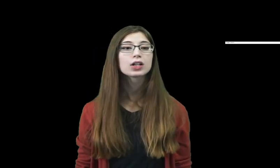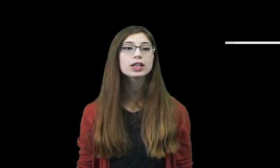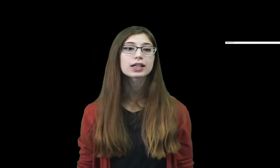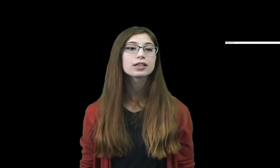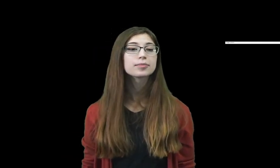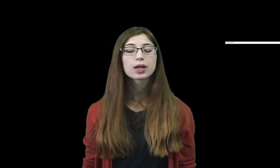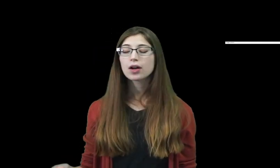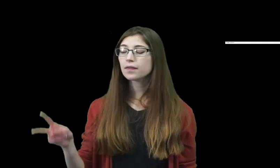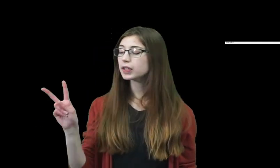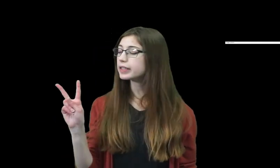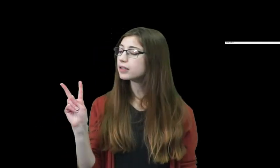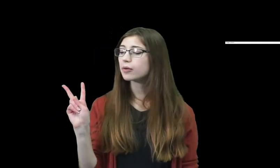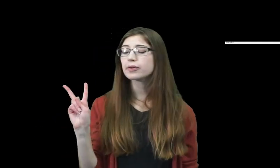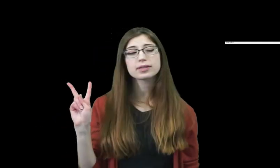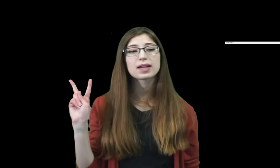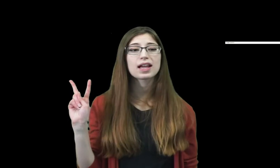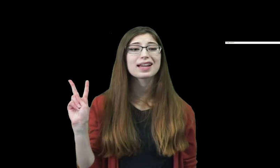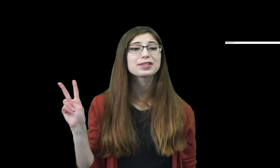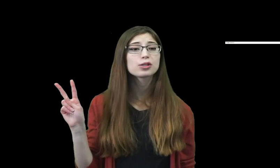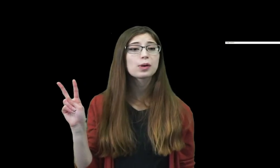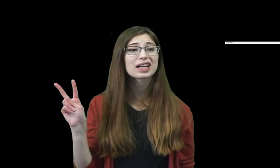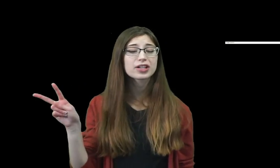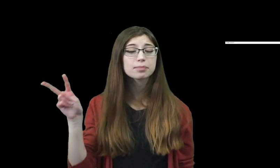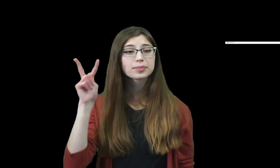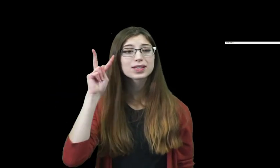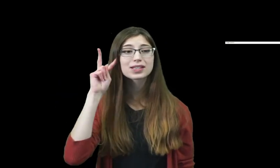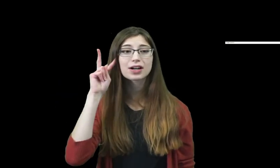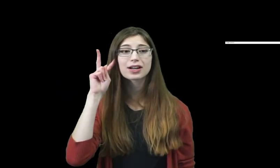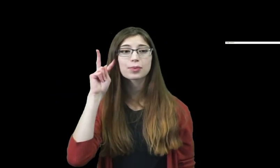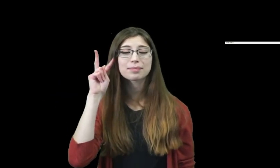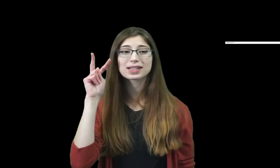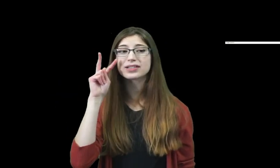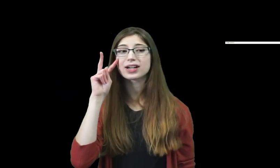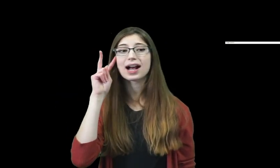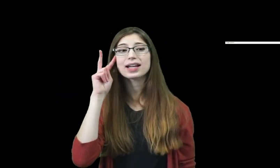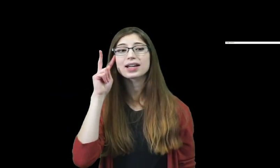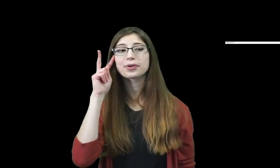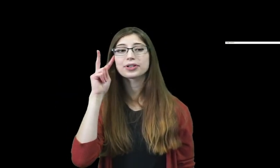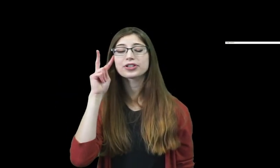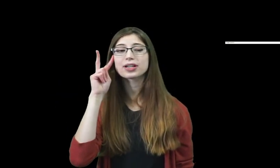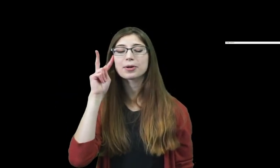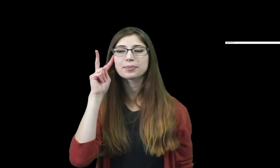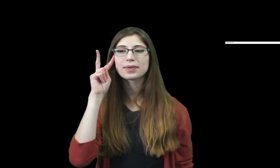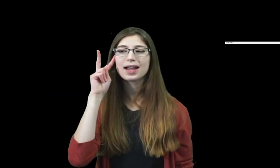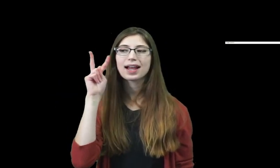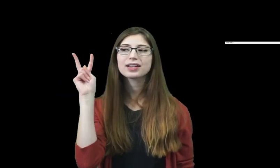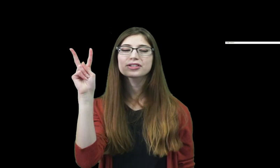Look. For look, you're going to make a 2 hand shape. Start it right beside your eye, kind of on your cheekbone, and just move